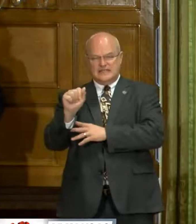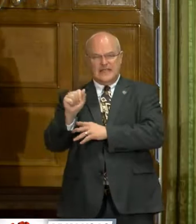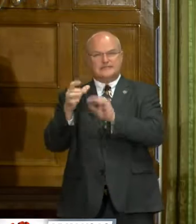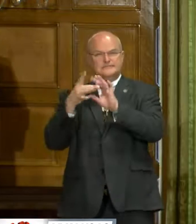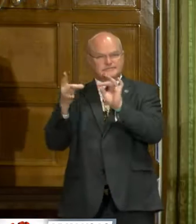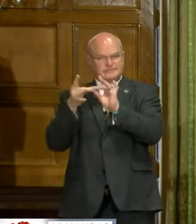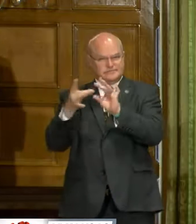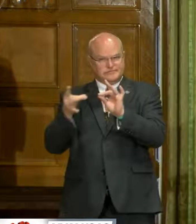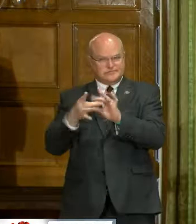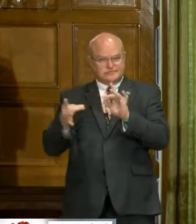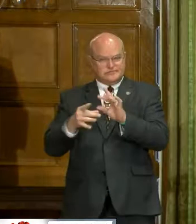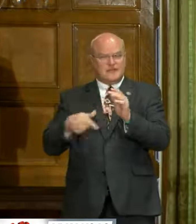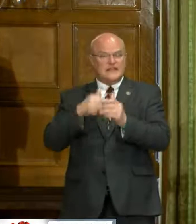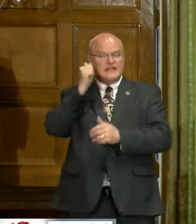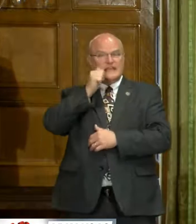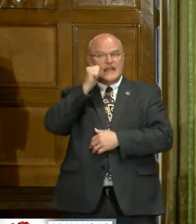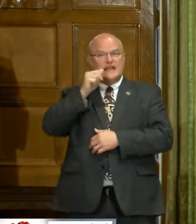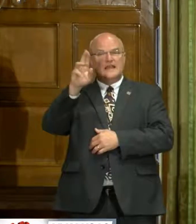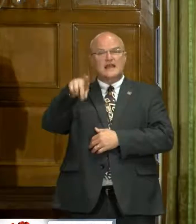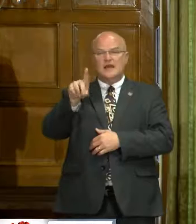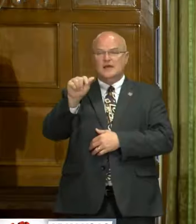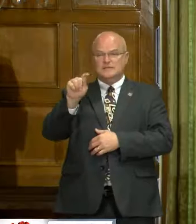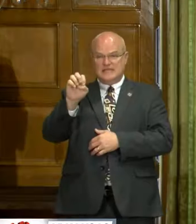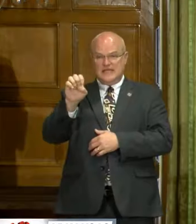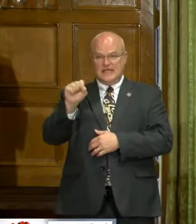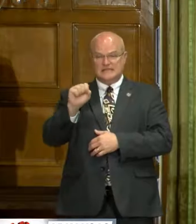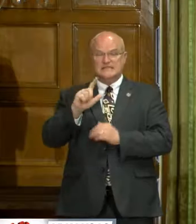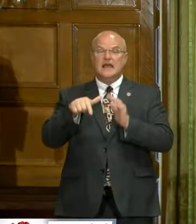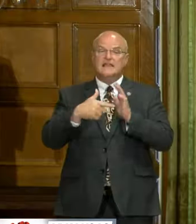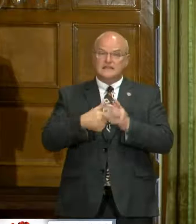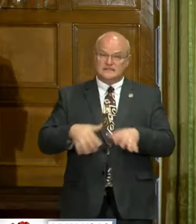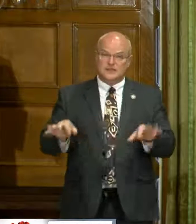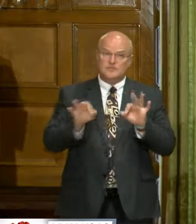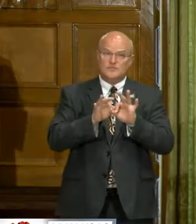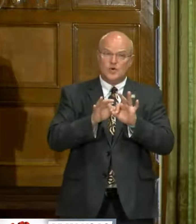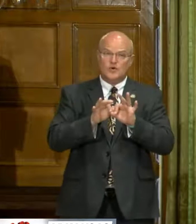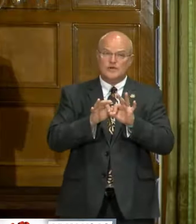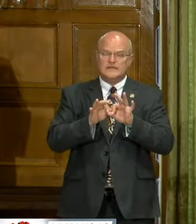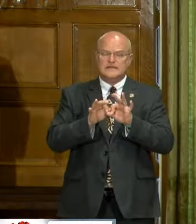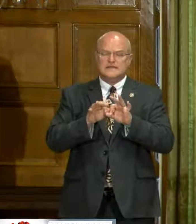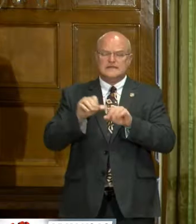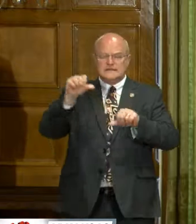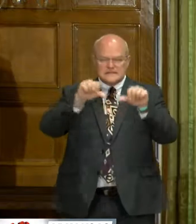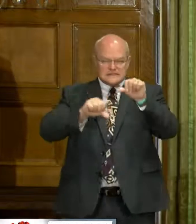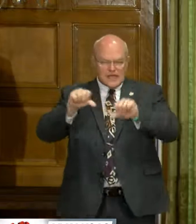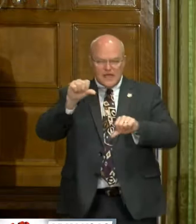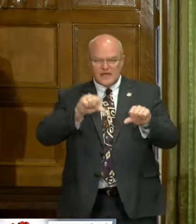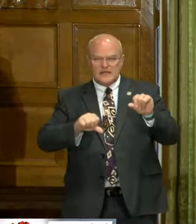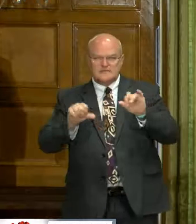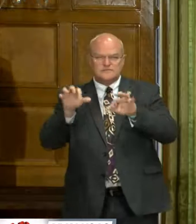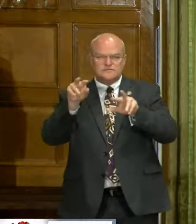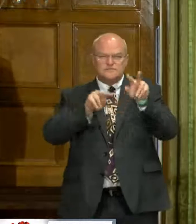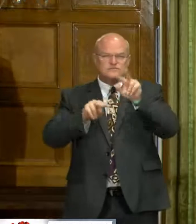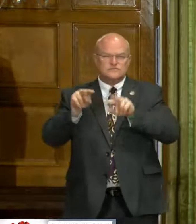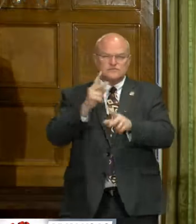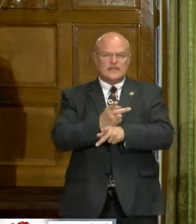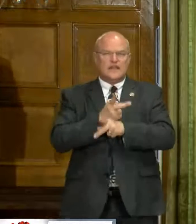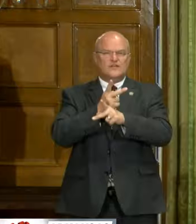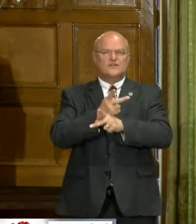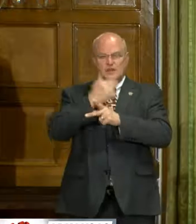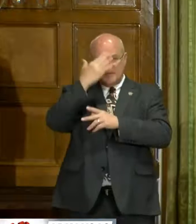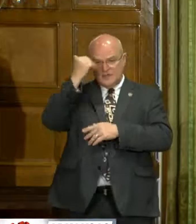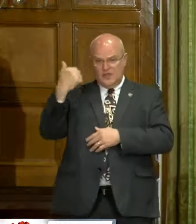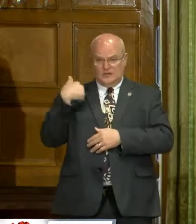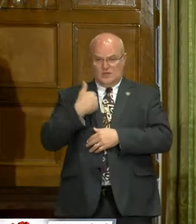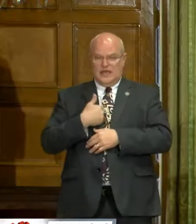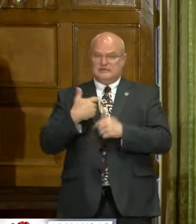in these daily updates, and this is important, the science of it, where we are, looking at it carefully,